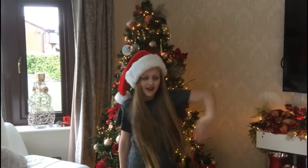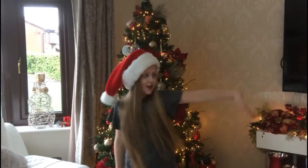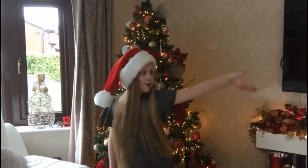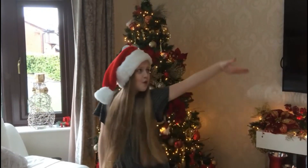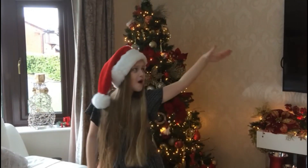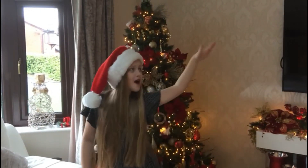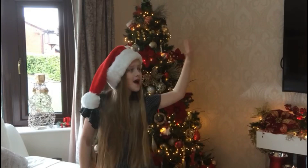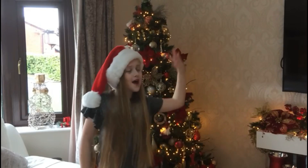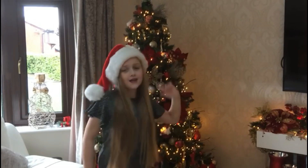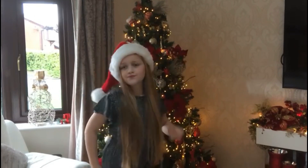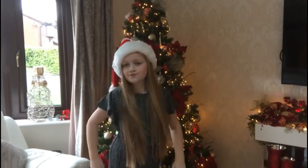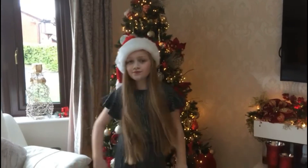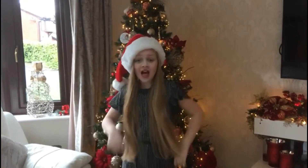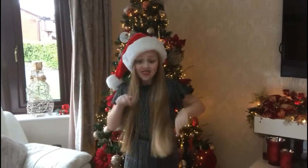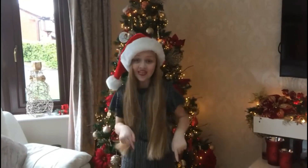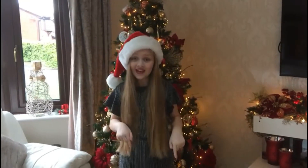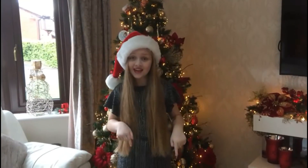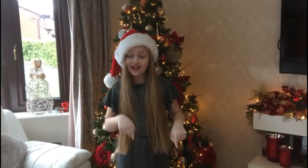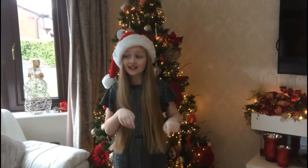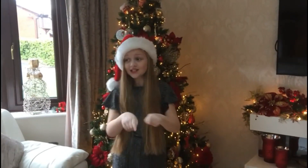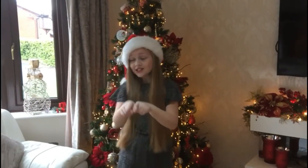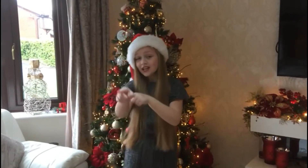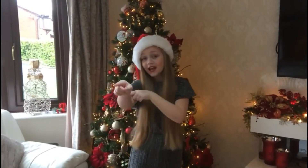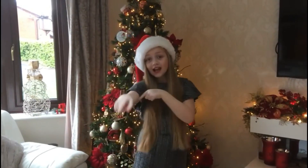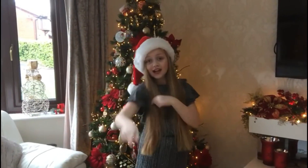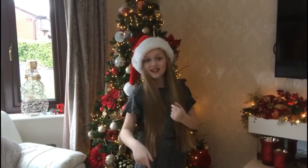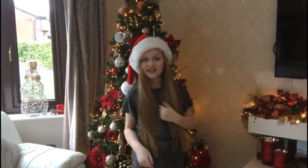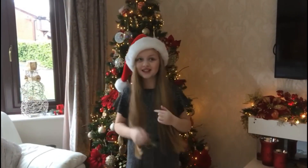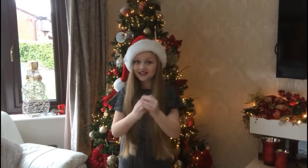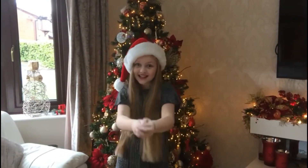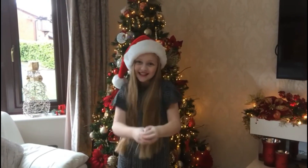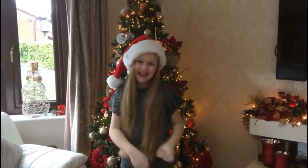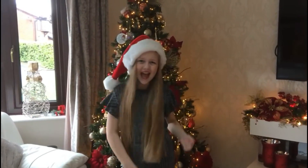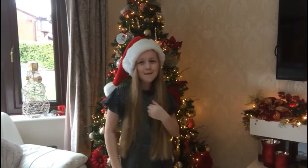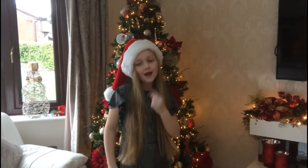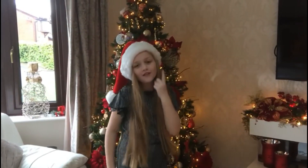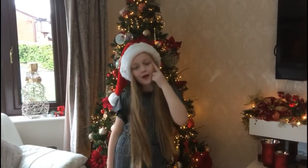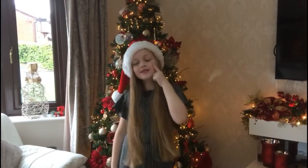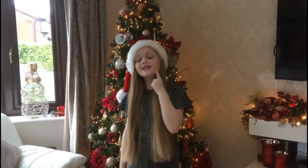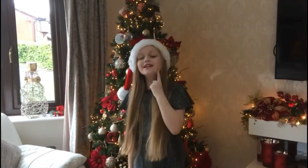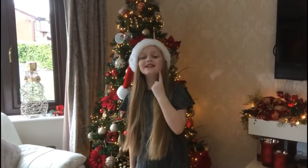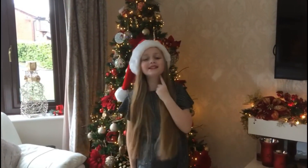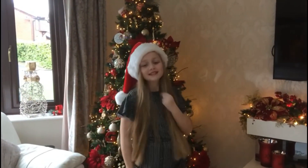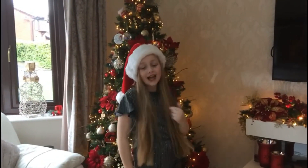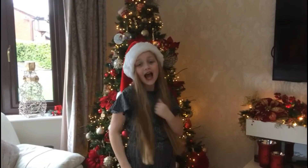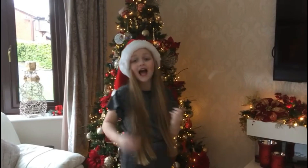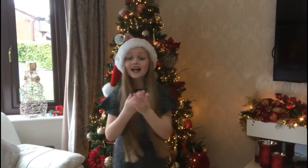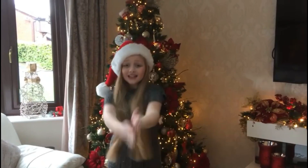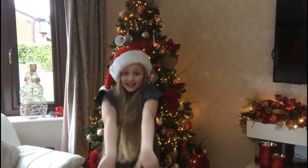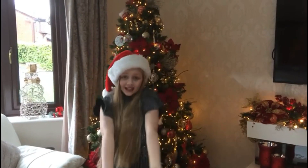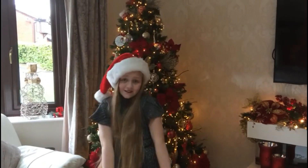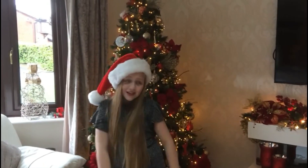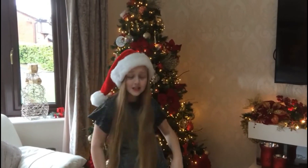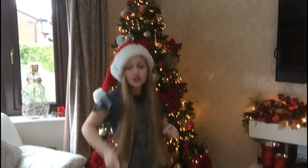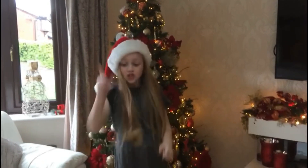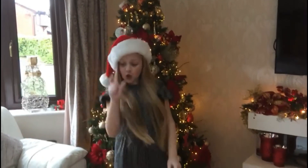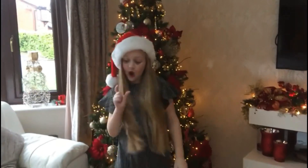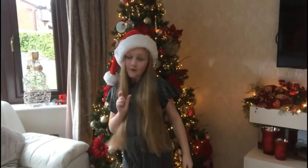away This year to save me from tears I'll give it to someone